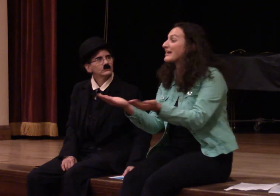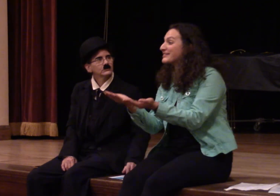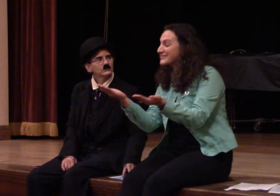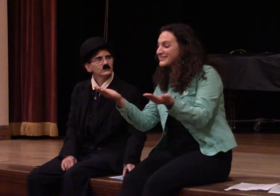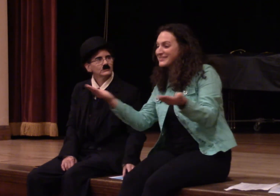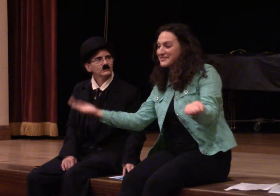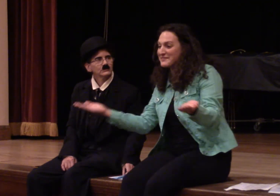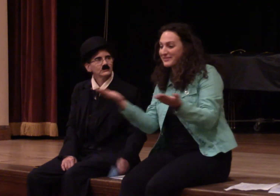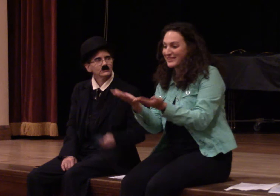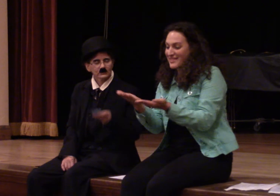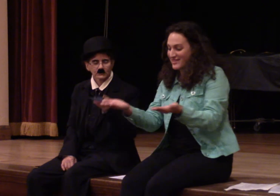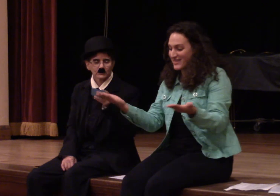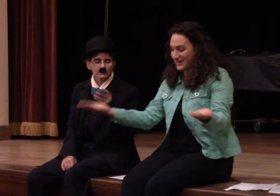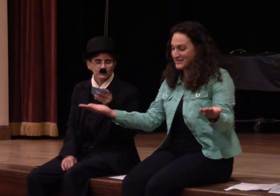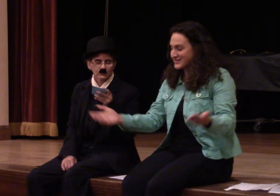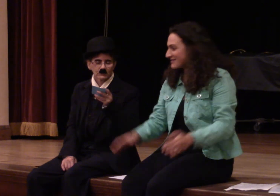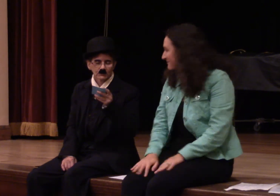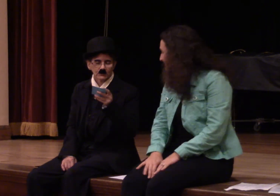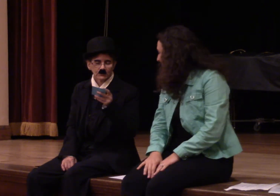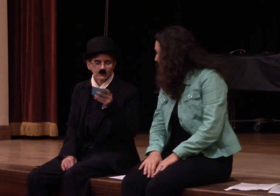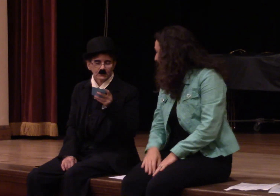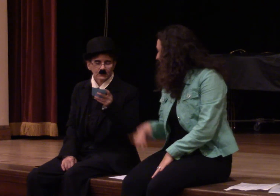things. Things.